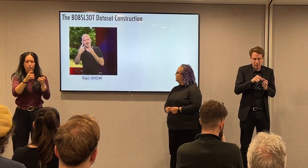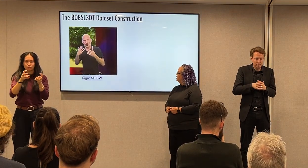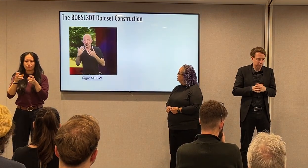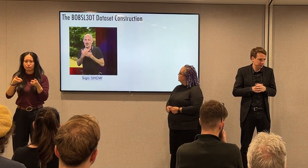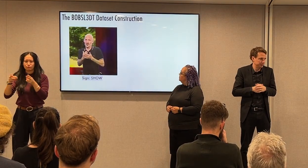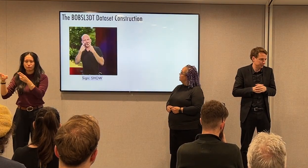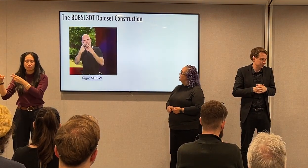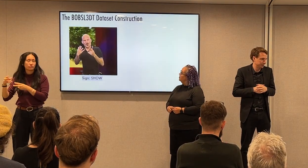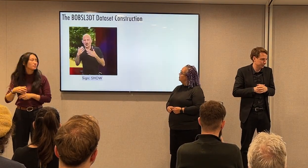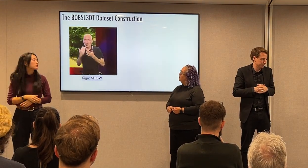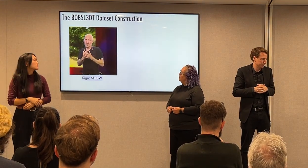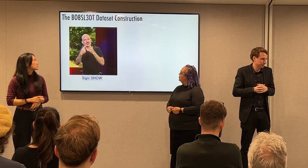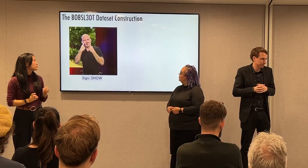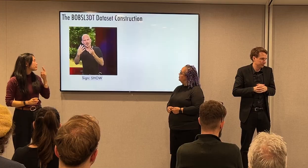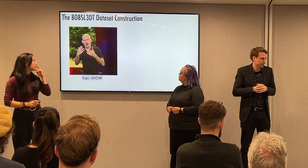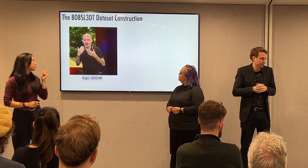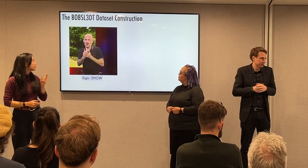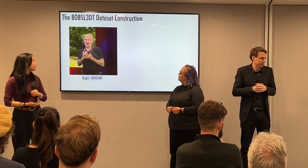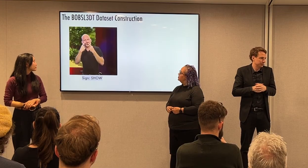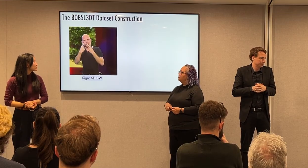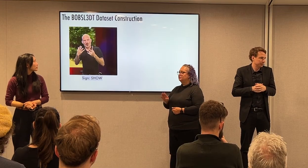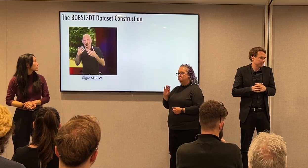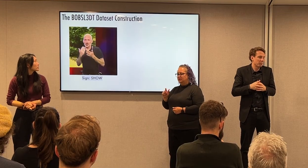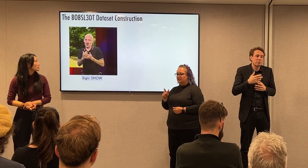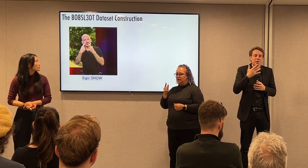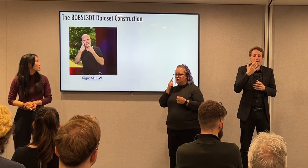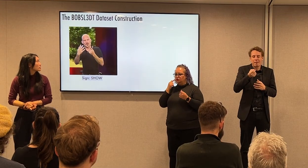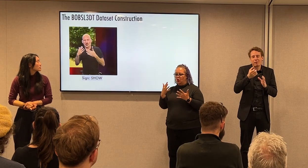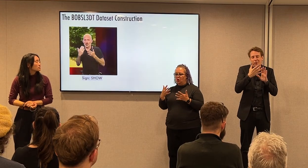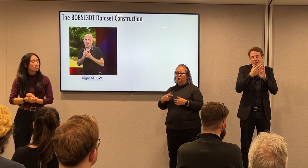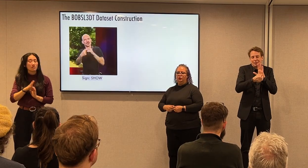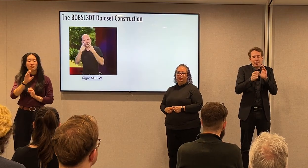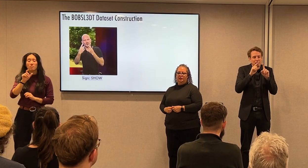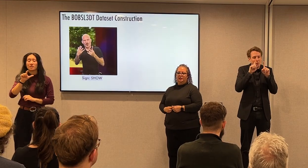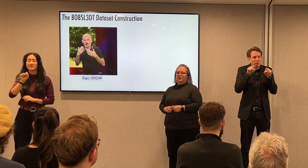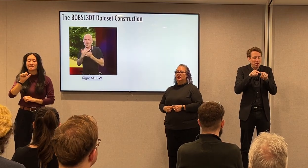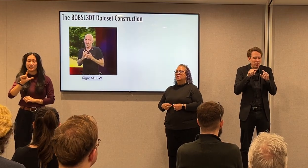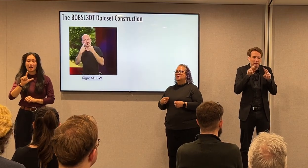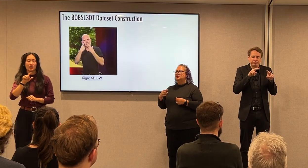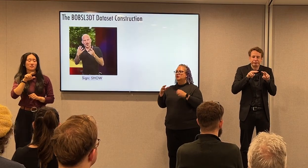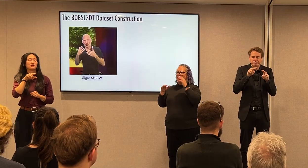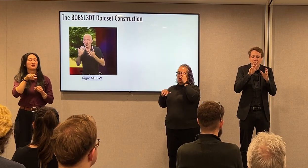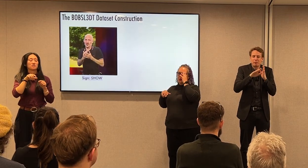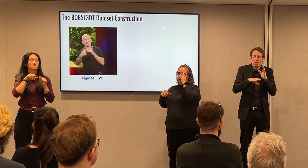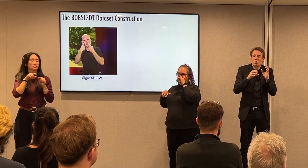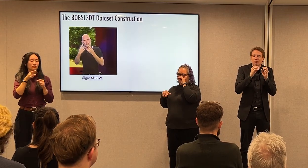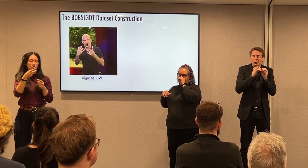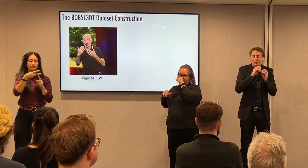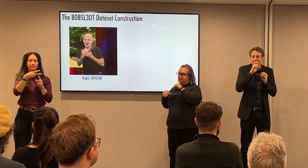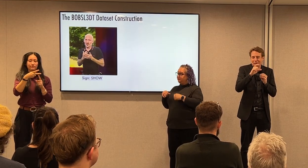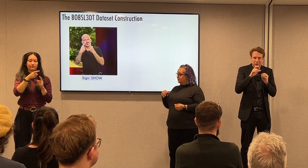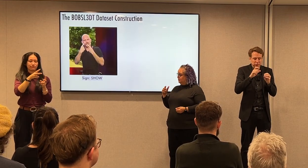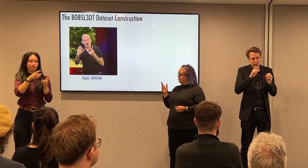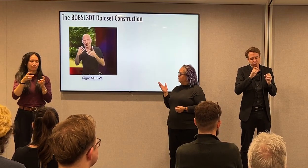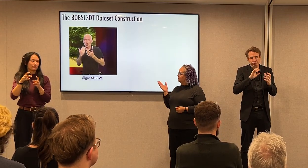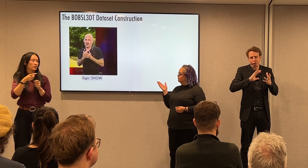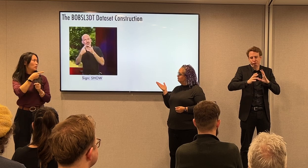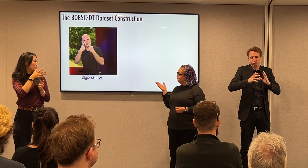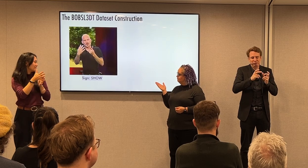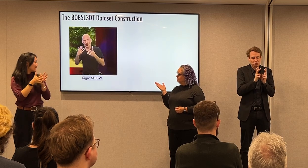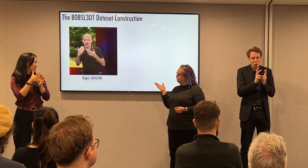you have on the screen an example, a sample from the BabSL dataset for the sign show.